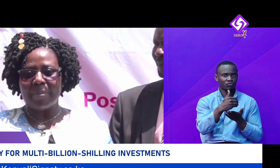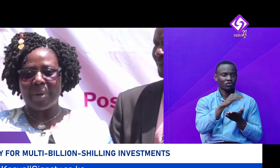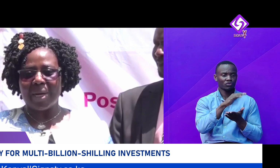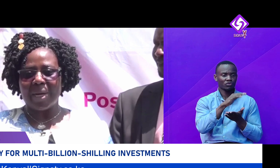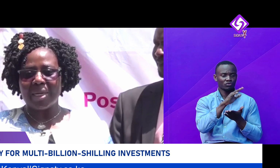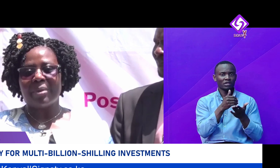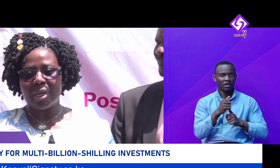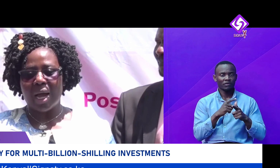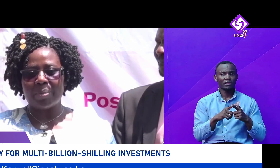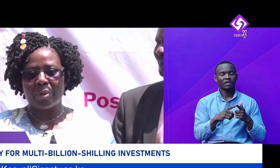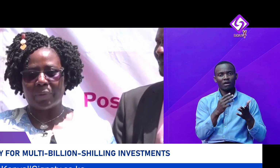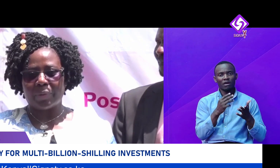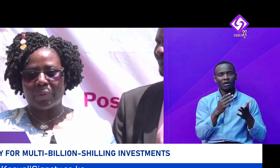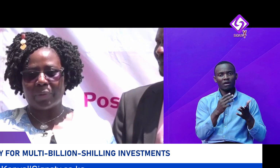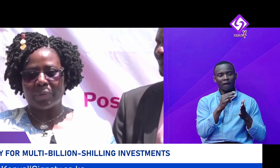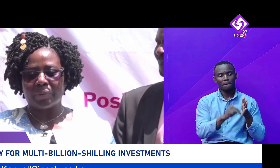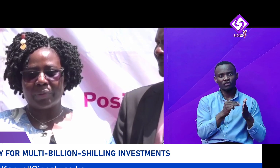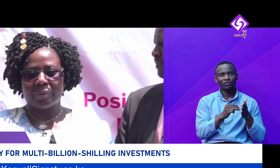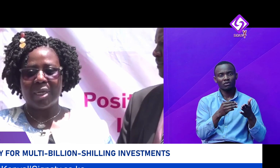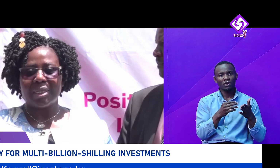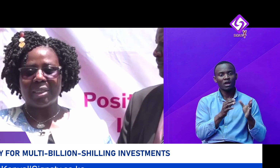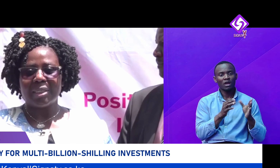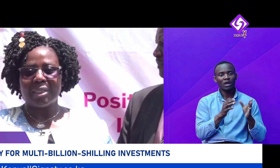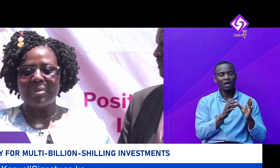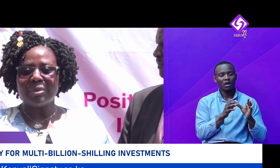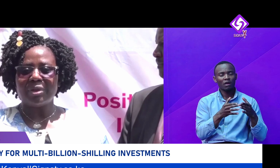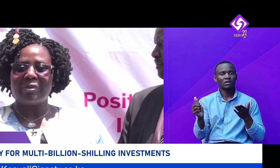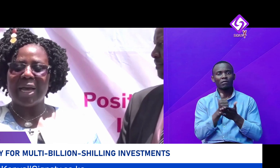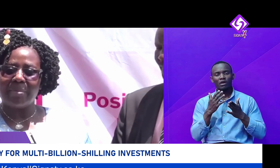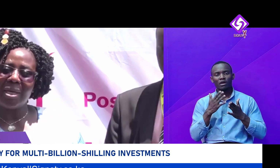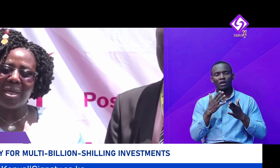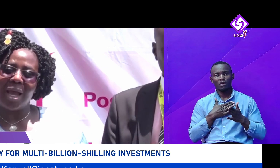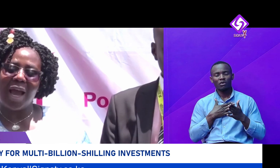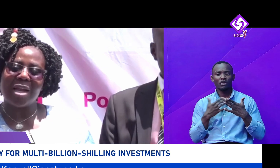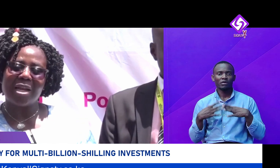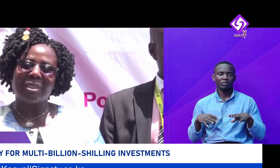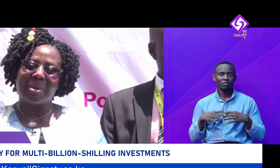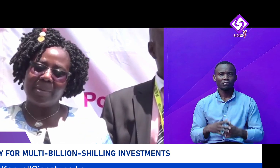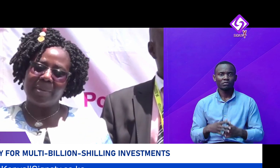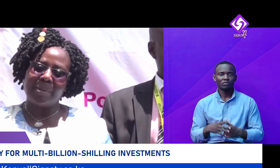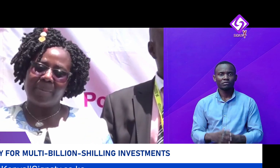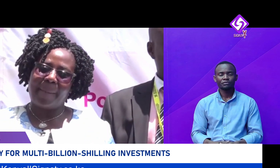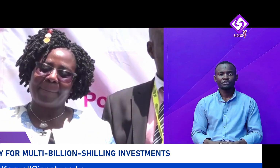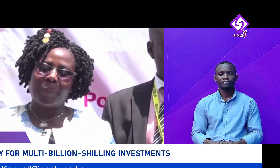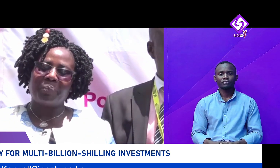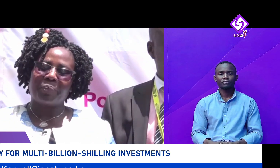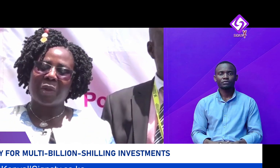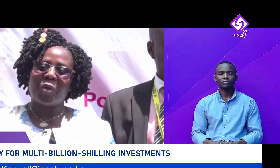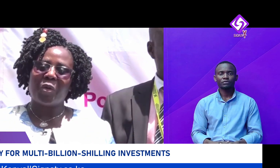manufacturing companies are employing our people. In terms of SME and MSME,